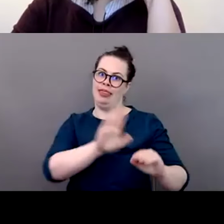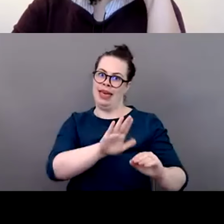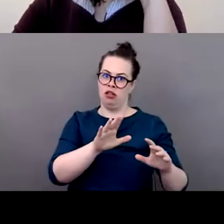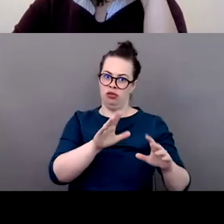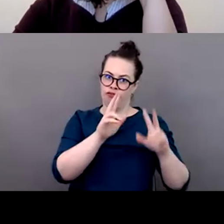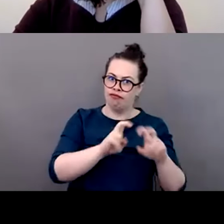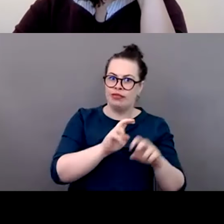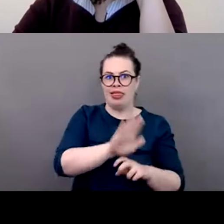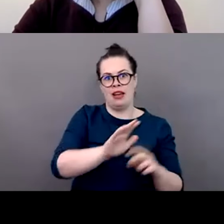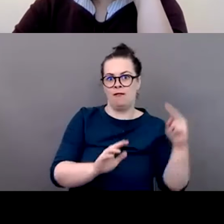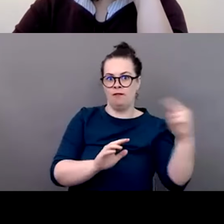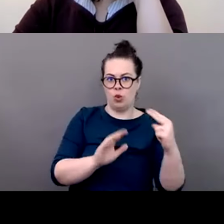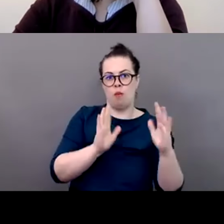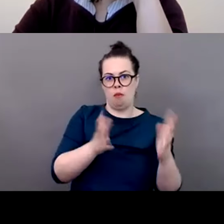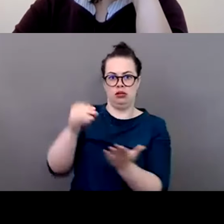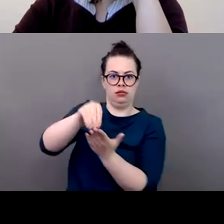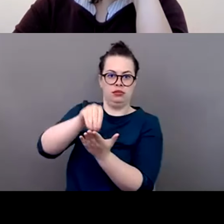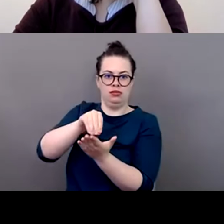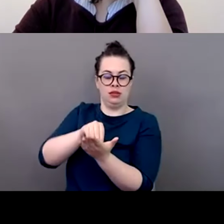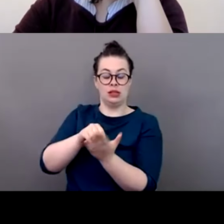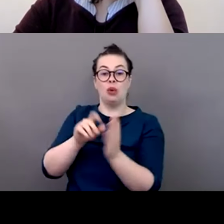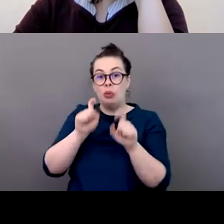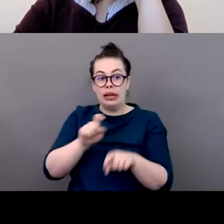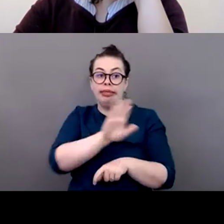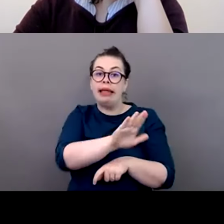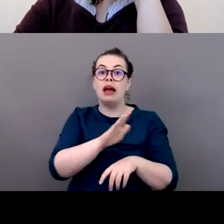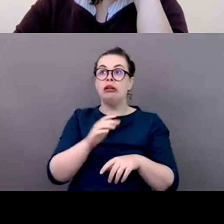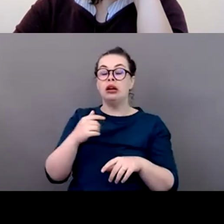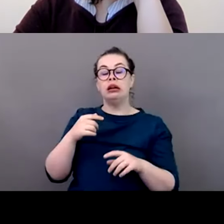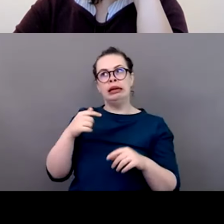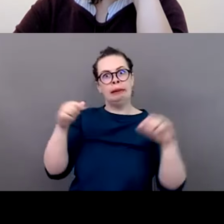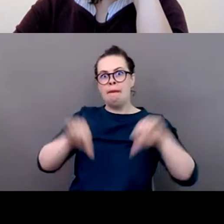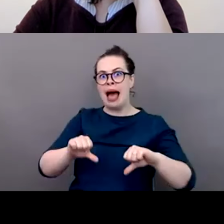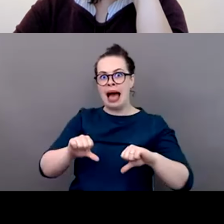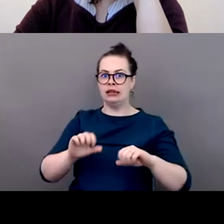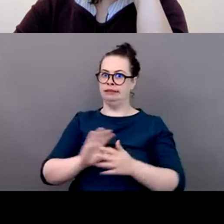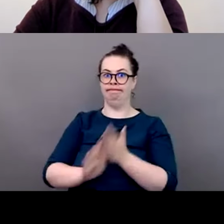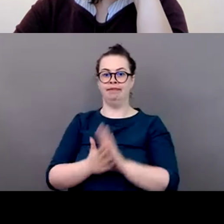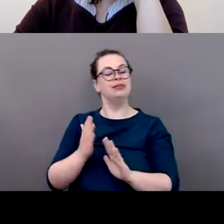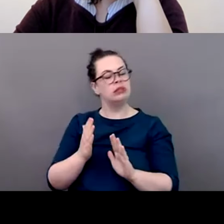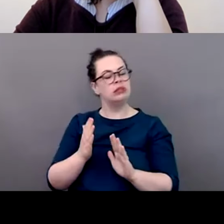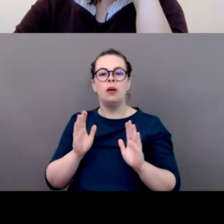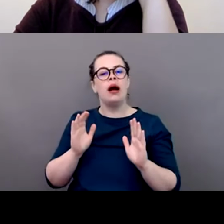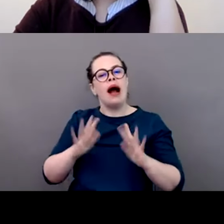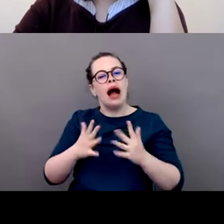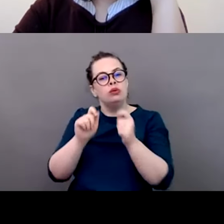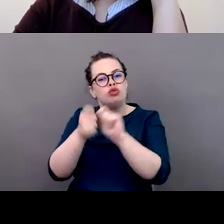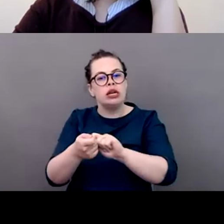need the recommendations, and then on how the committee,